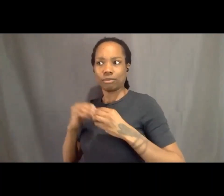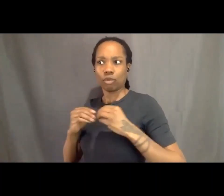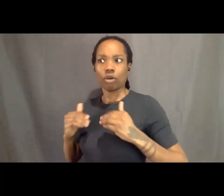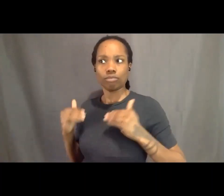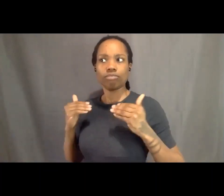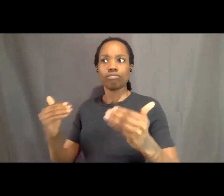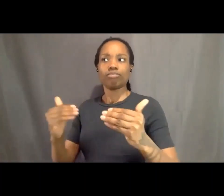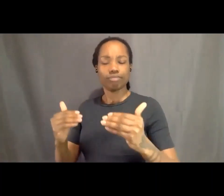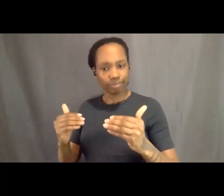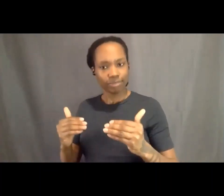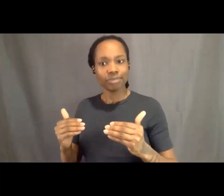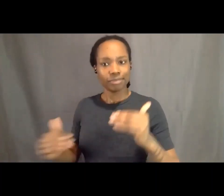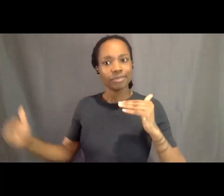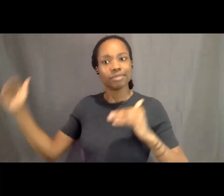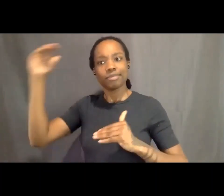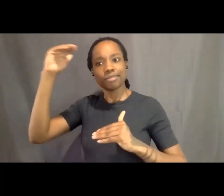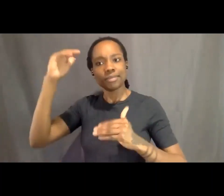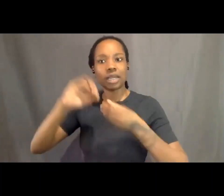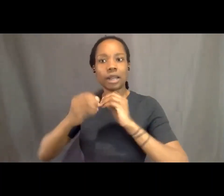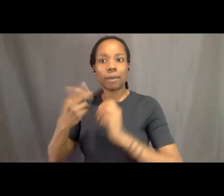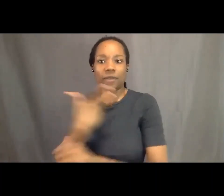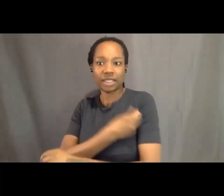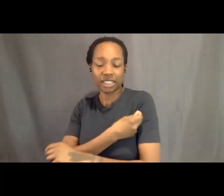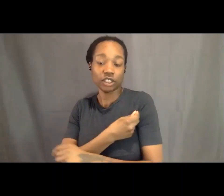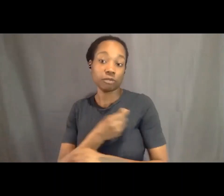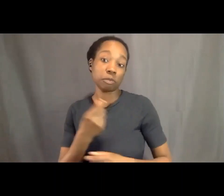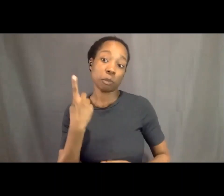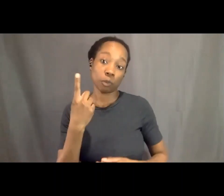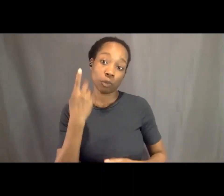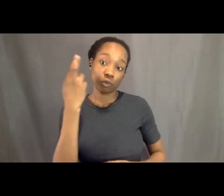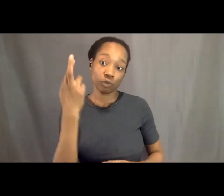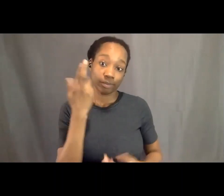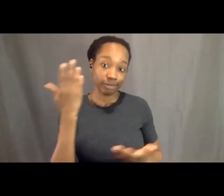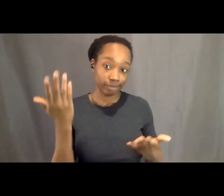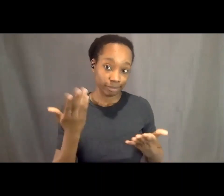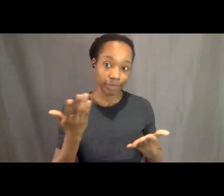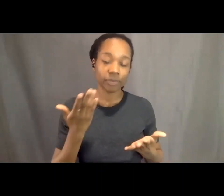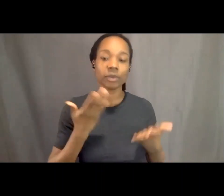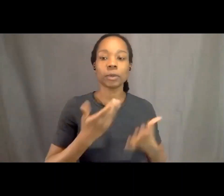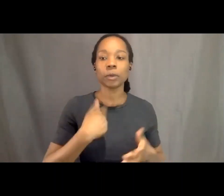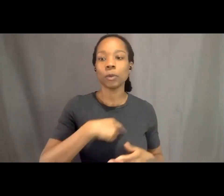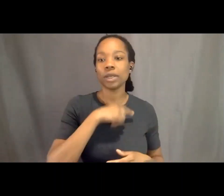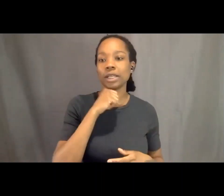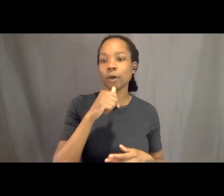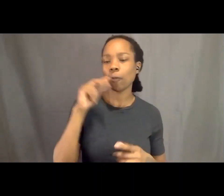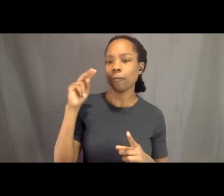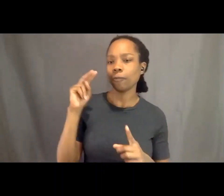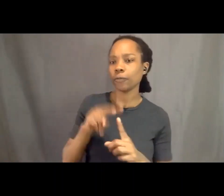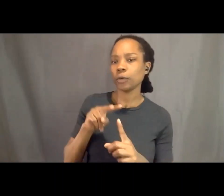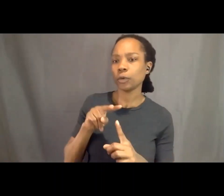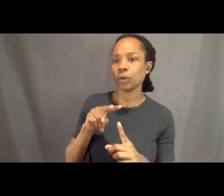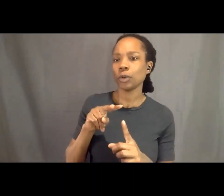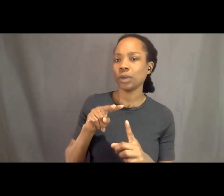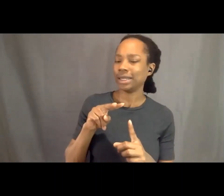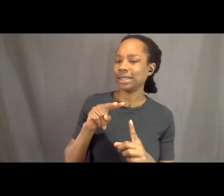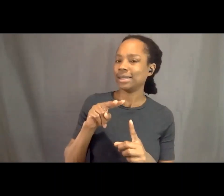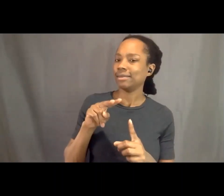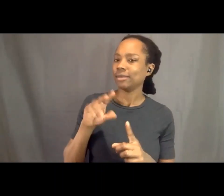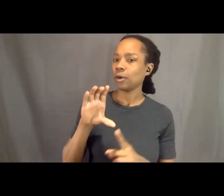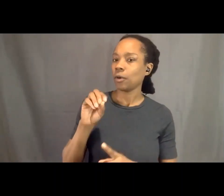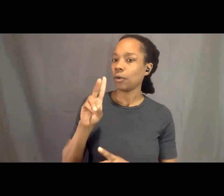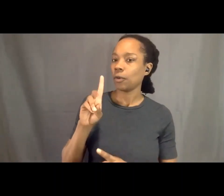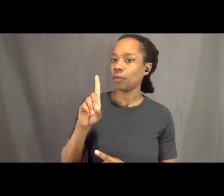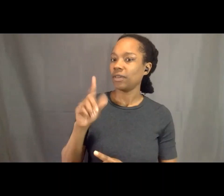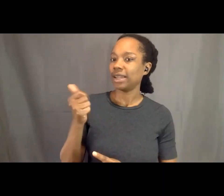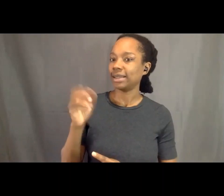viewing it in Black and Brown communities as a common enemy in the same way. And so we look at,